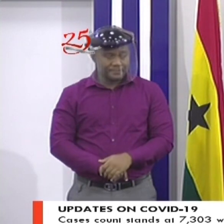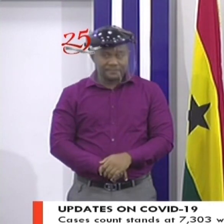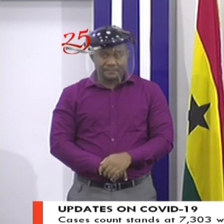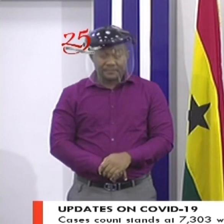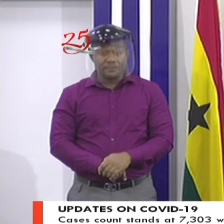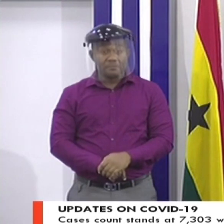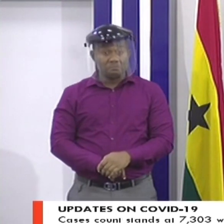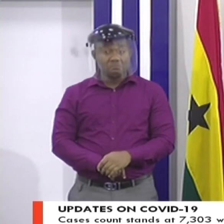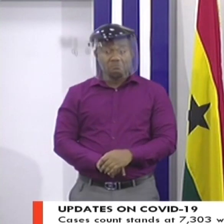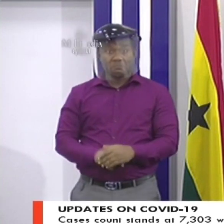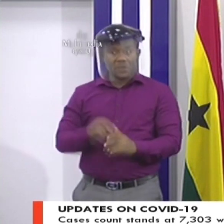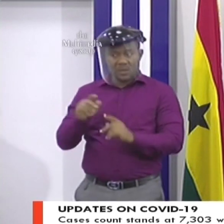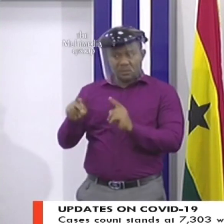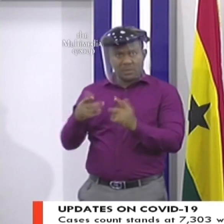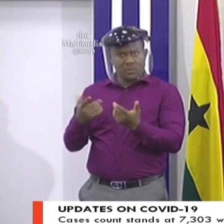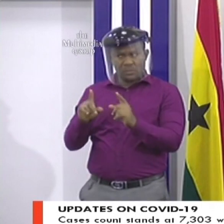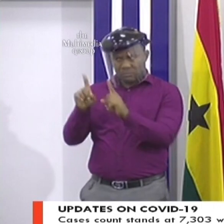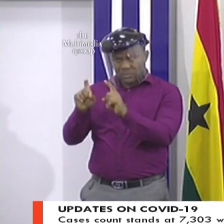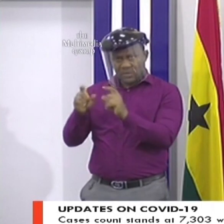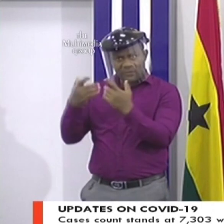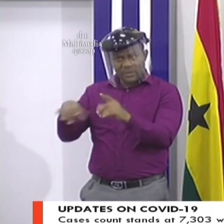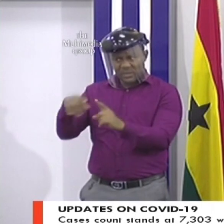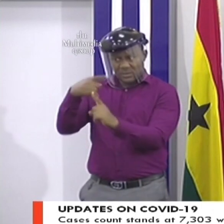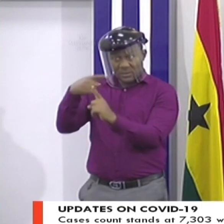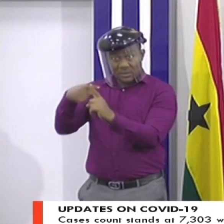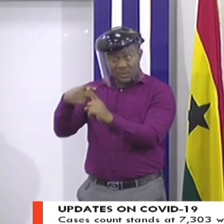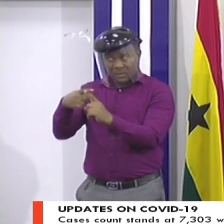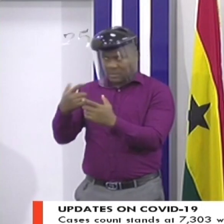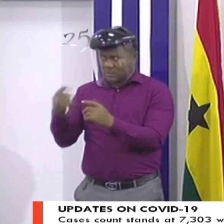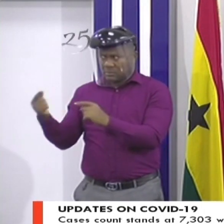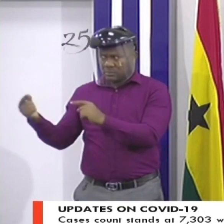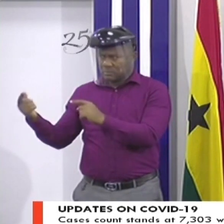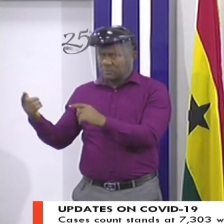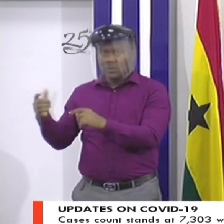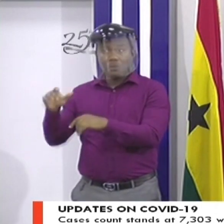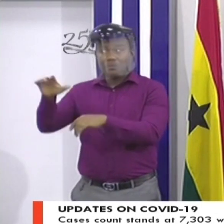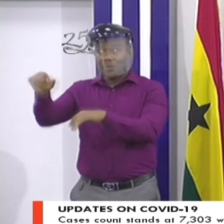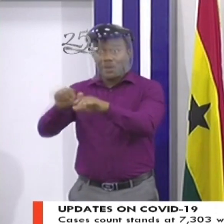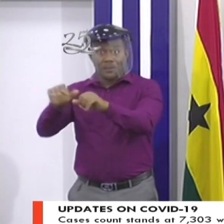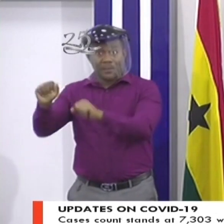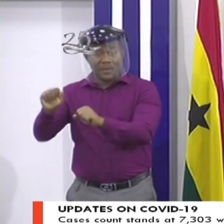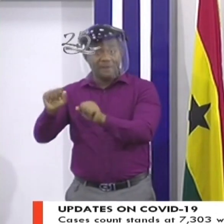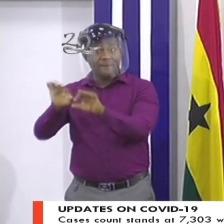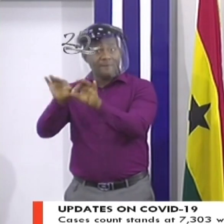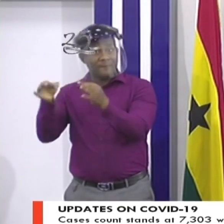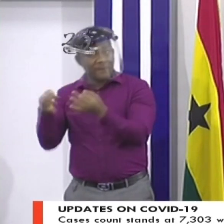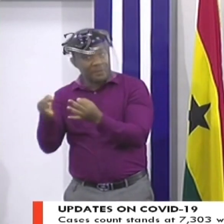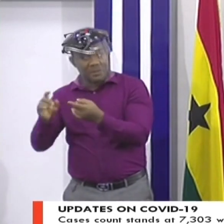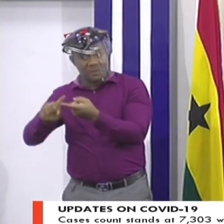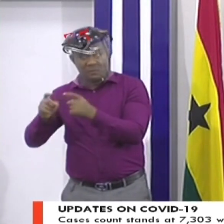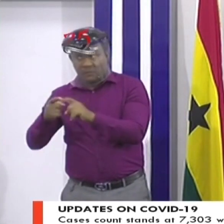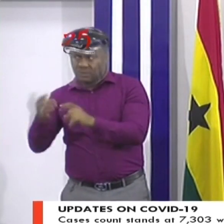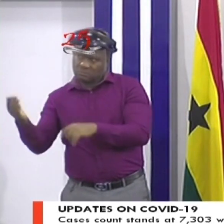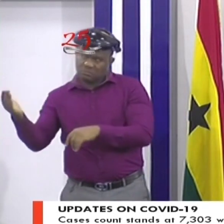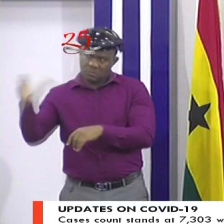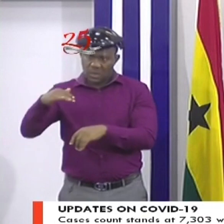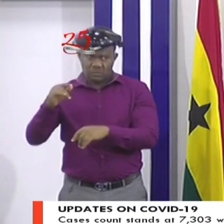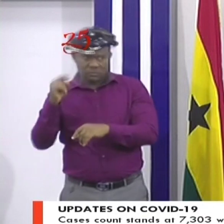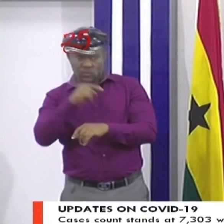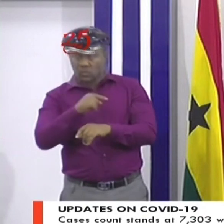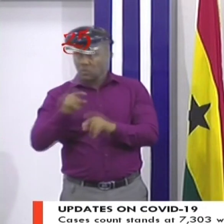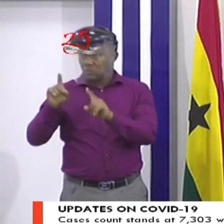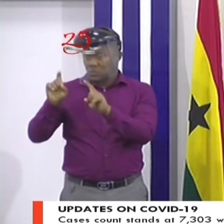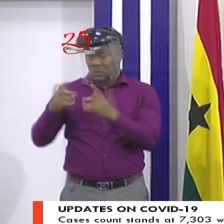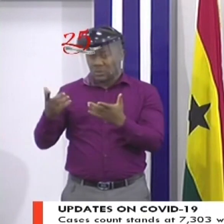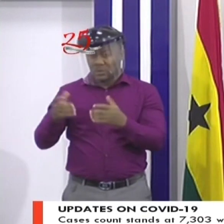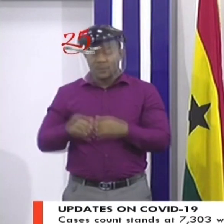being tested positive to come along with their relative to test. Indeed, what we are doing, if you are positive, the various contacts, you